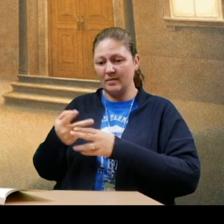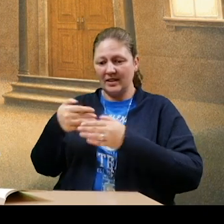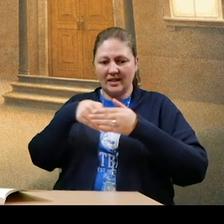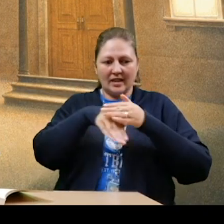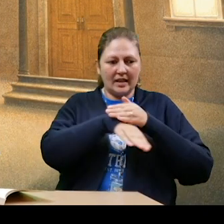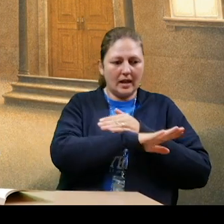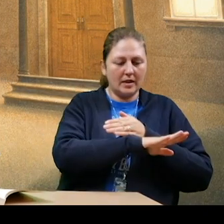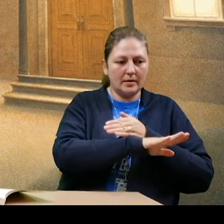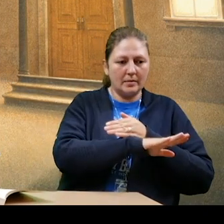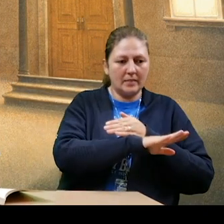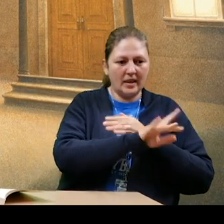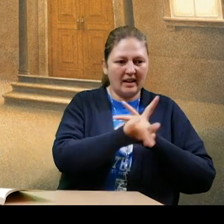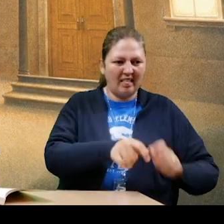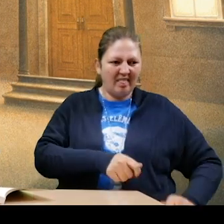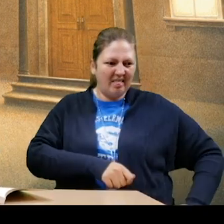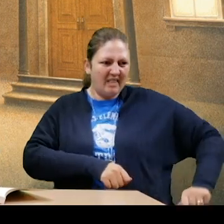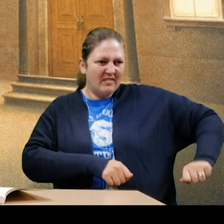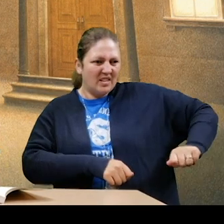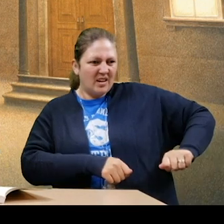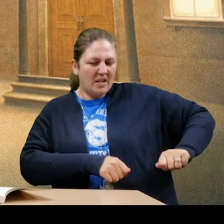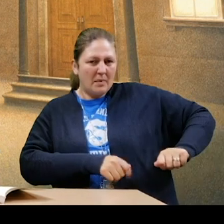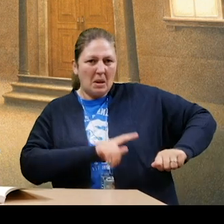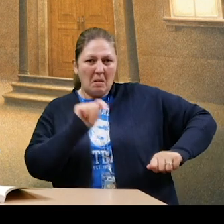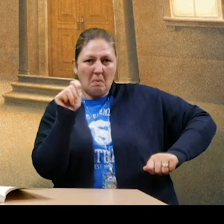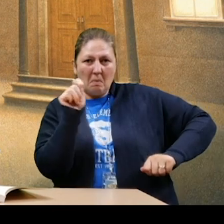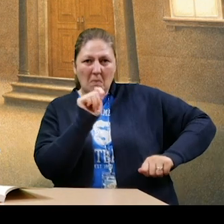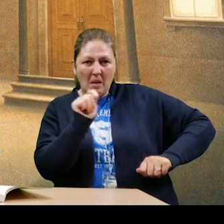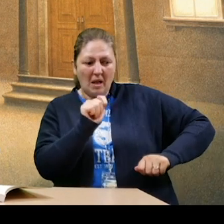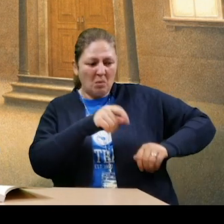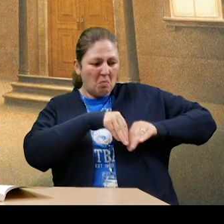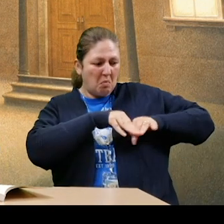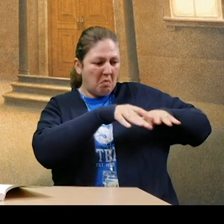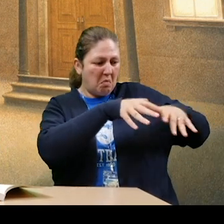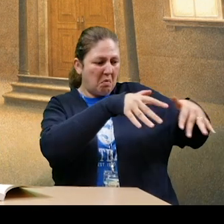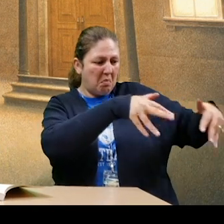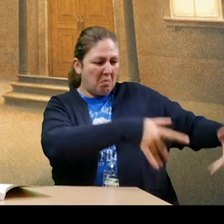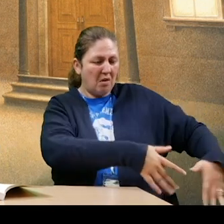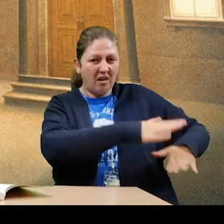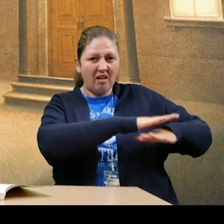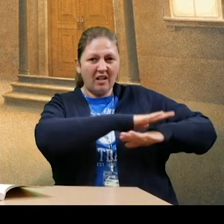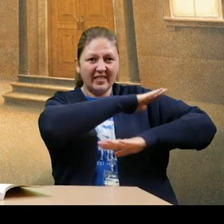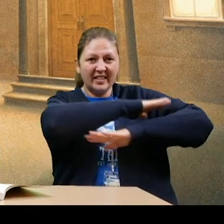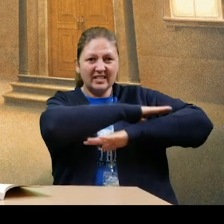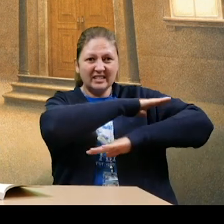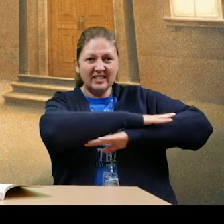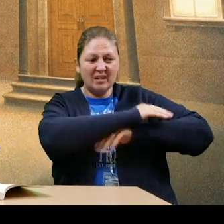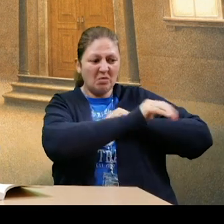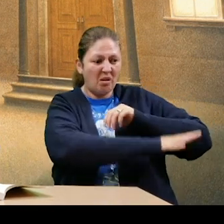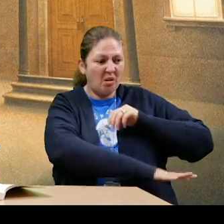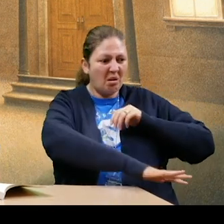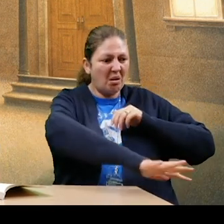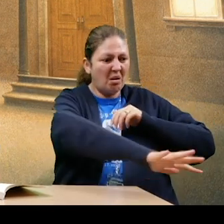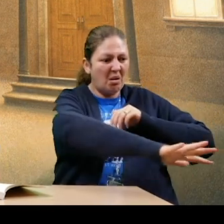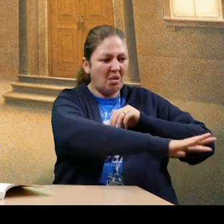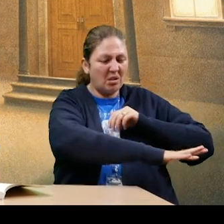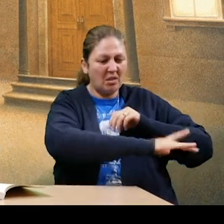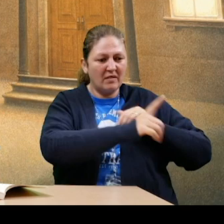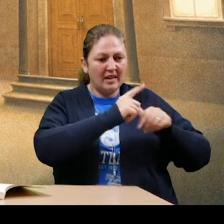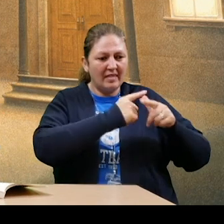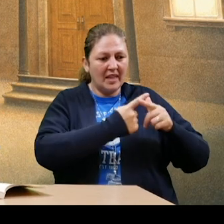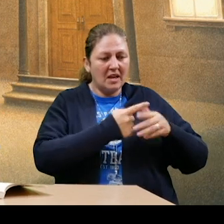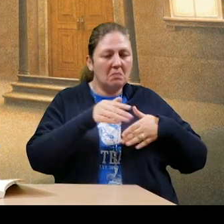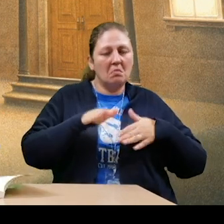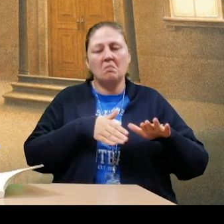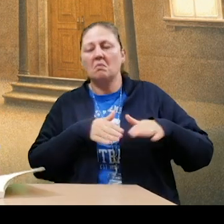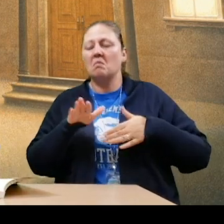unannounced, and lifted his leg on the dining room table, spraying the white tablecloth with urine. He then trotted